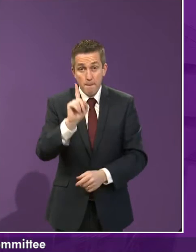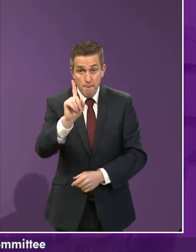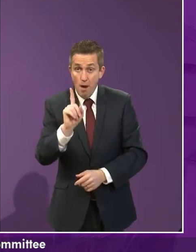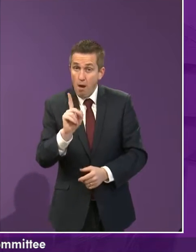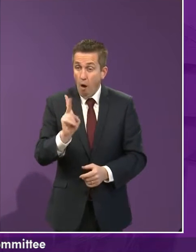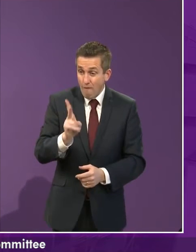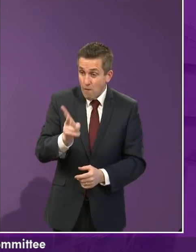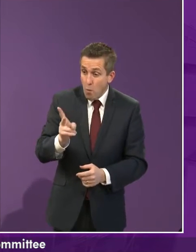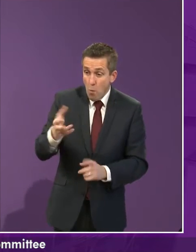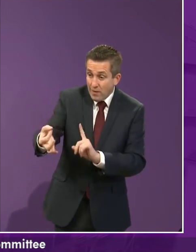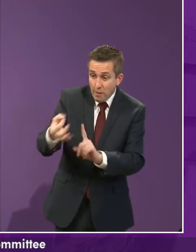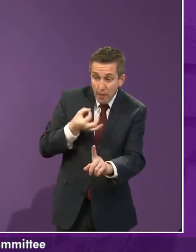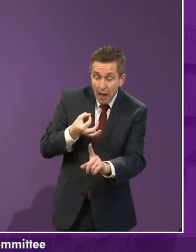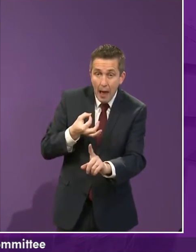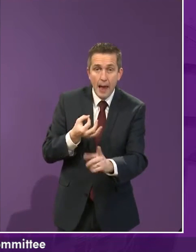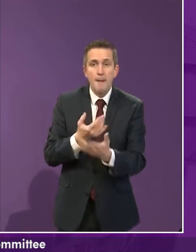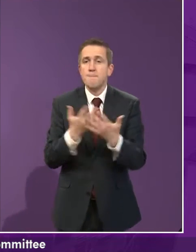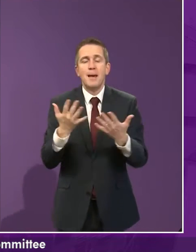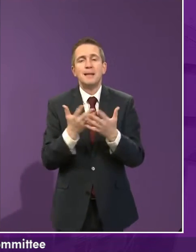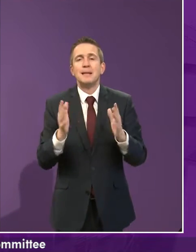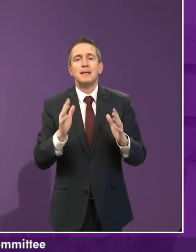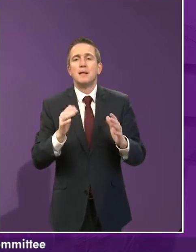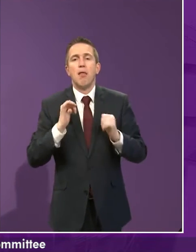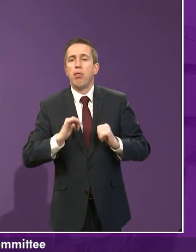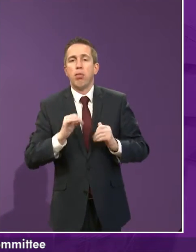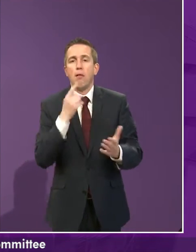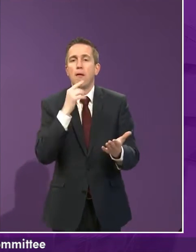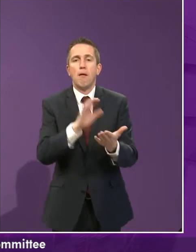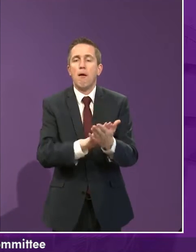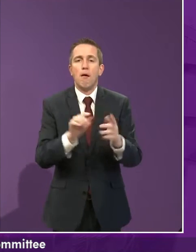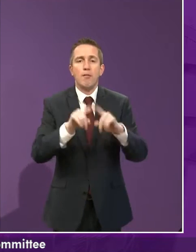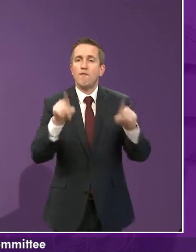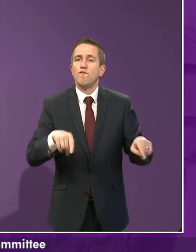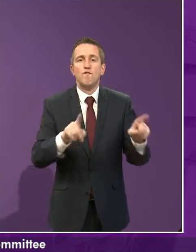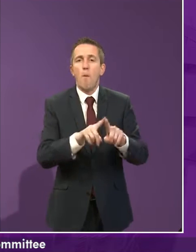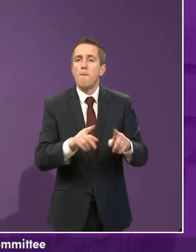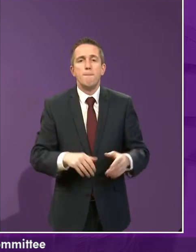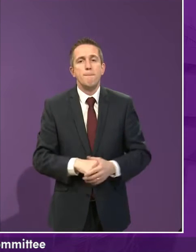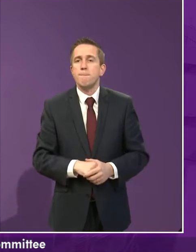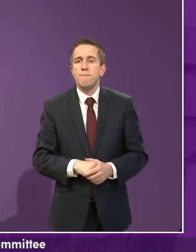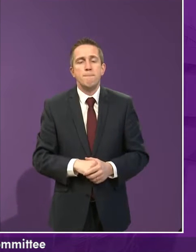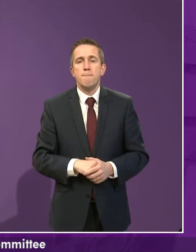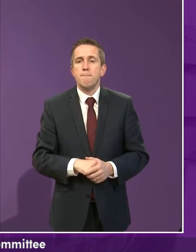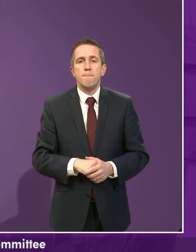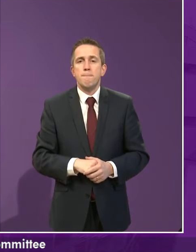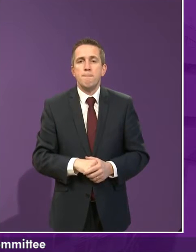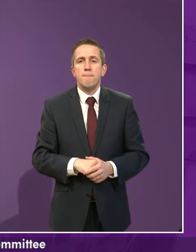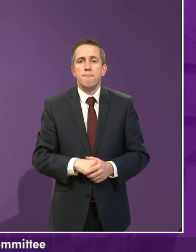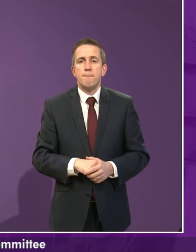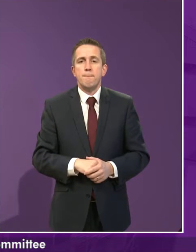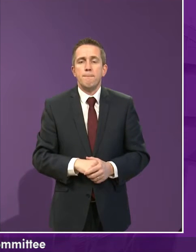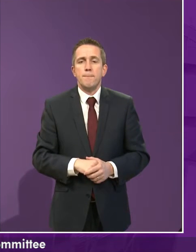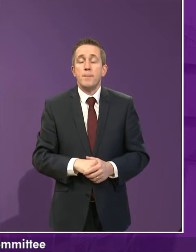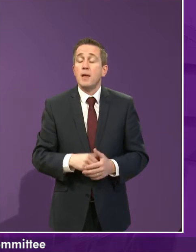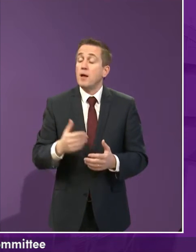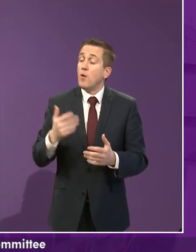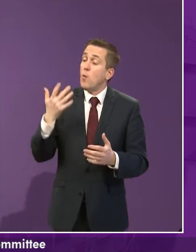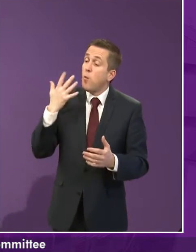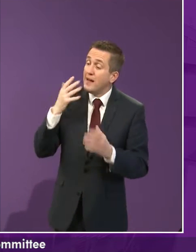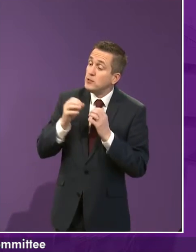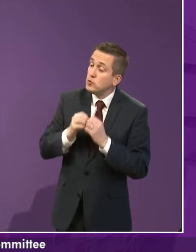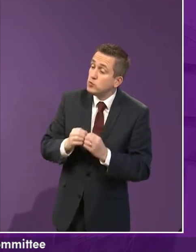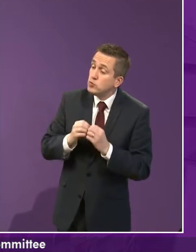the application stage, and they are being realised when